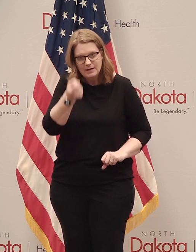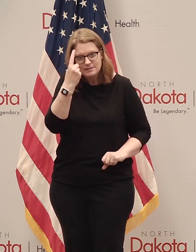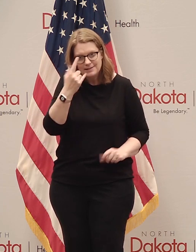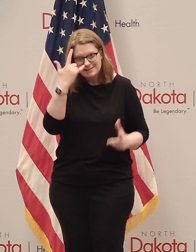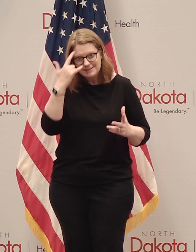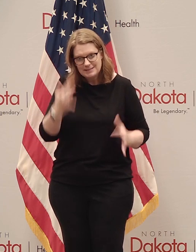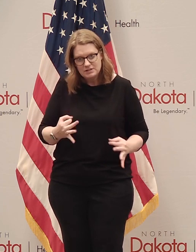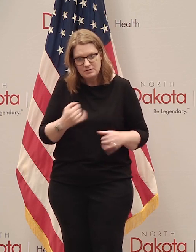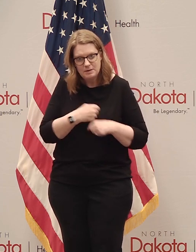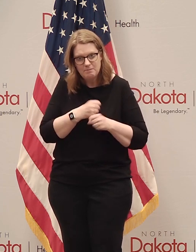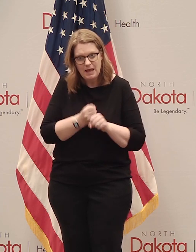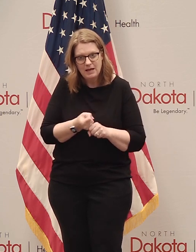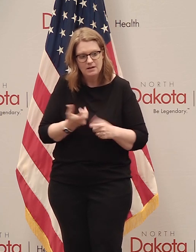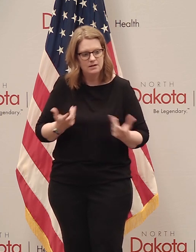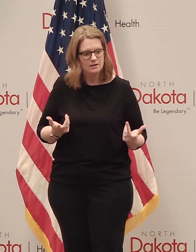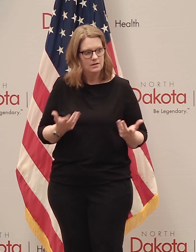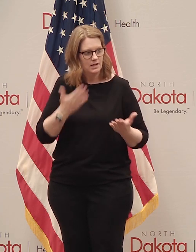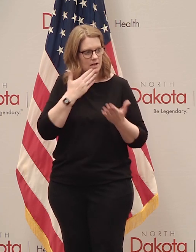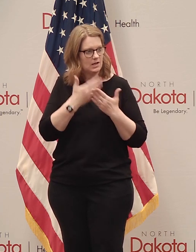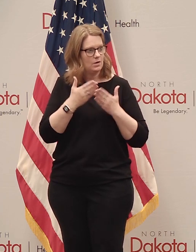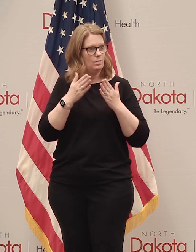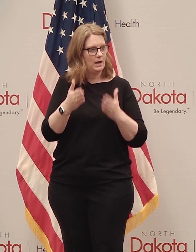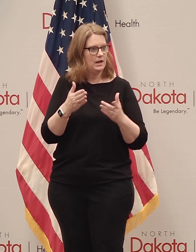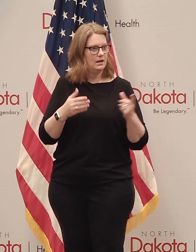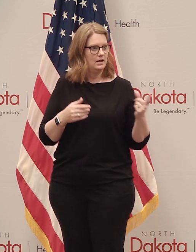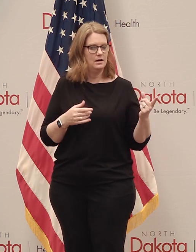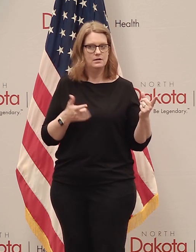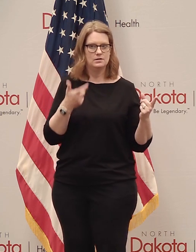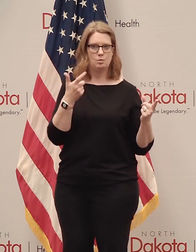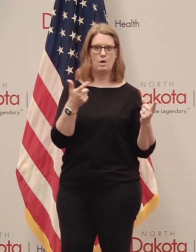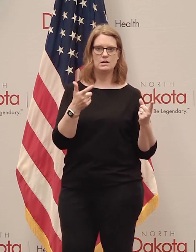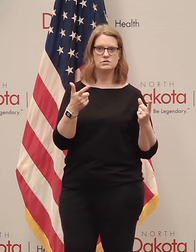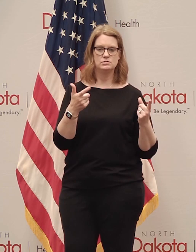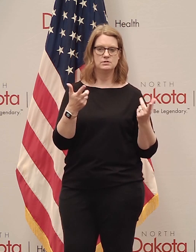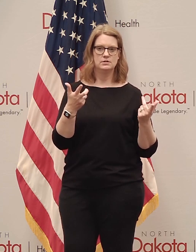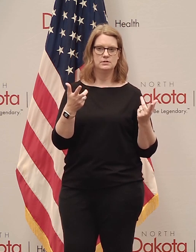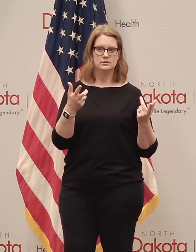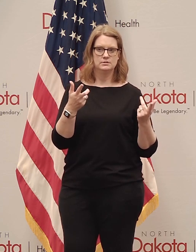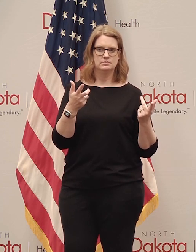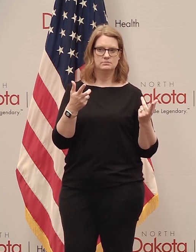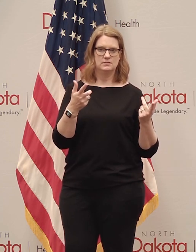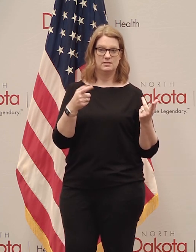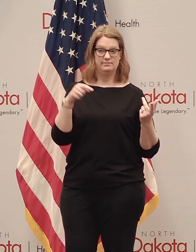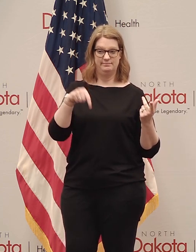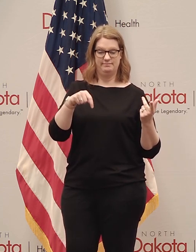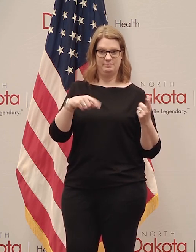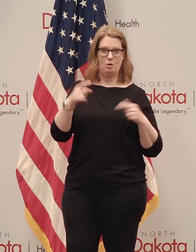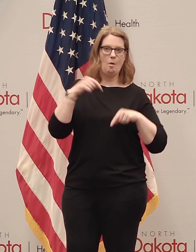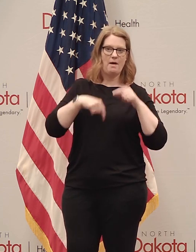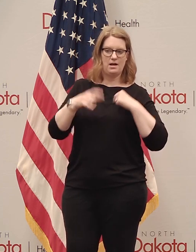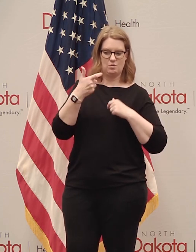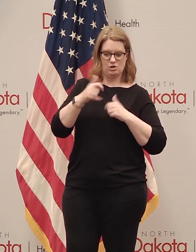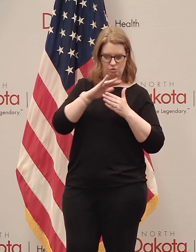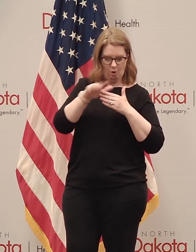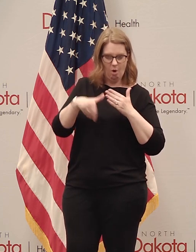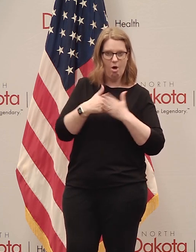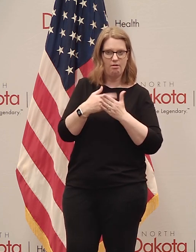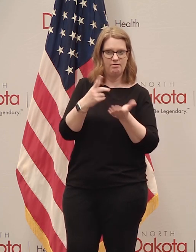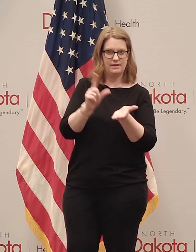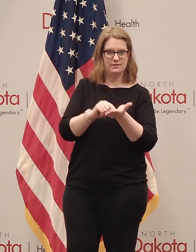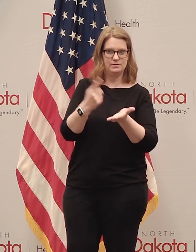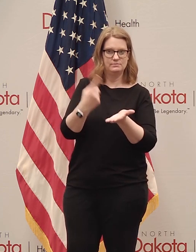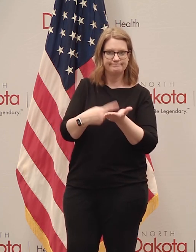decisions get made, I think that one good way to do that would be to watch the tapes of all of these briefings, because we have all of